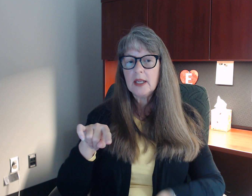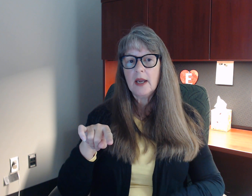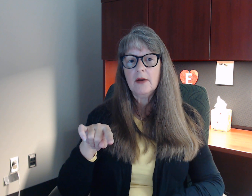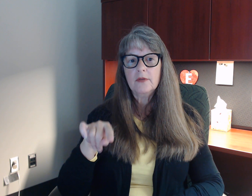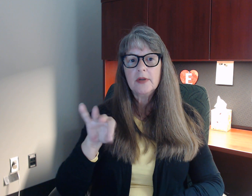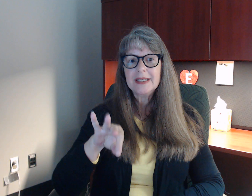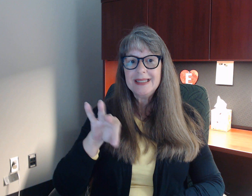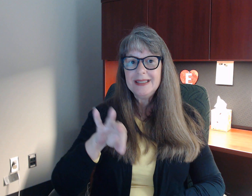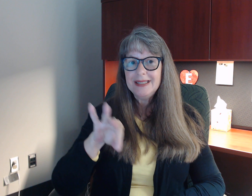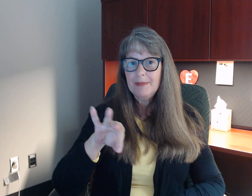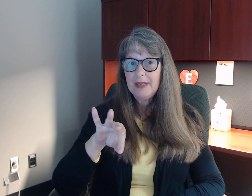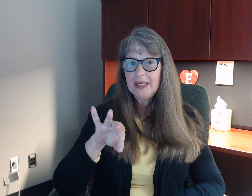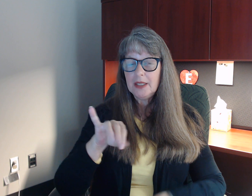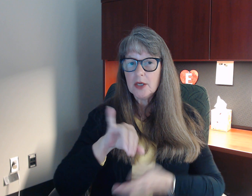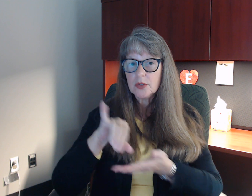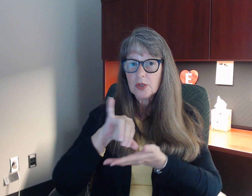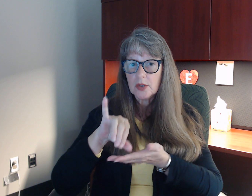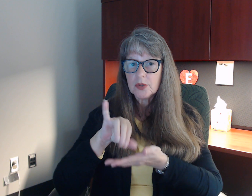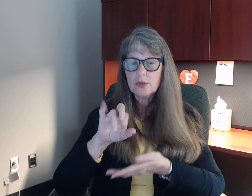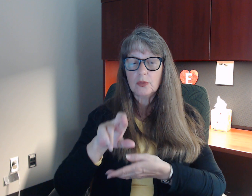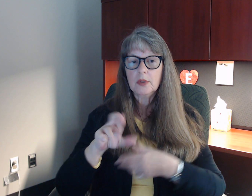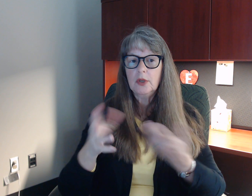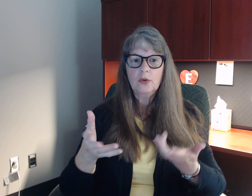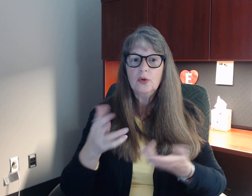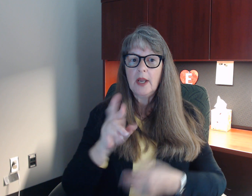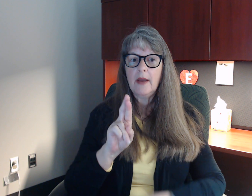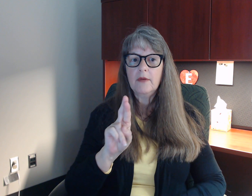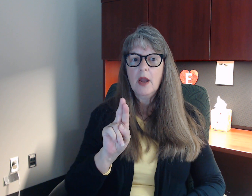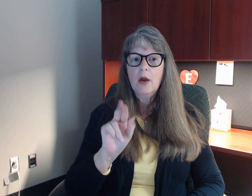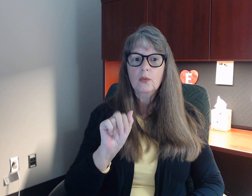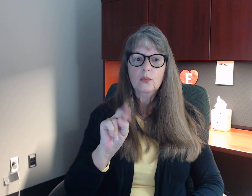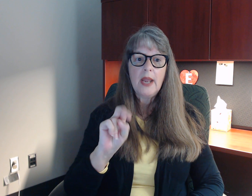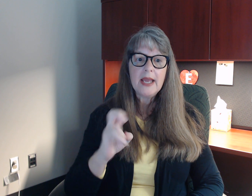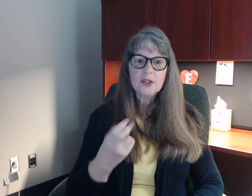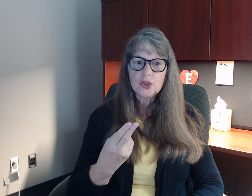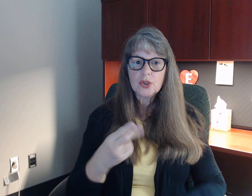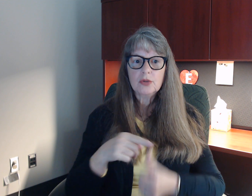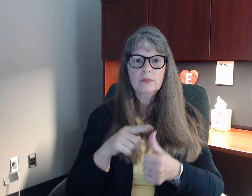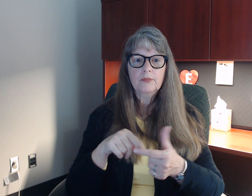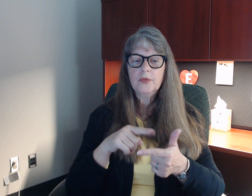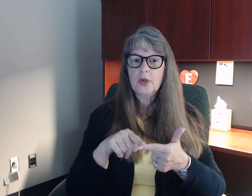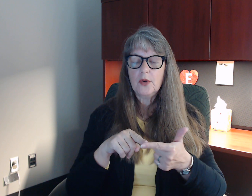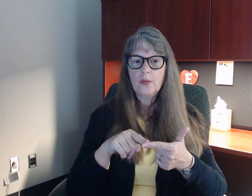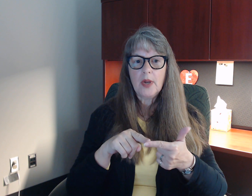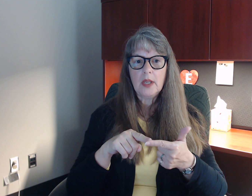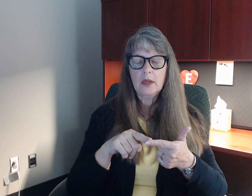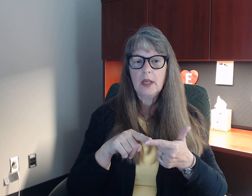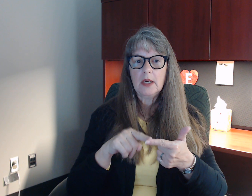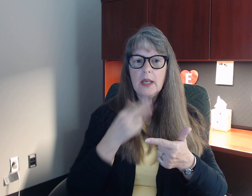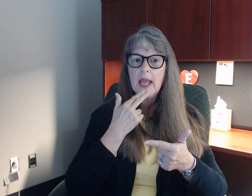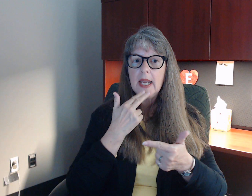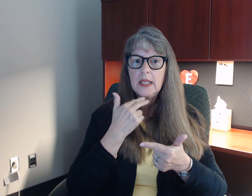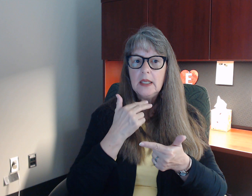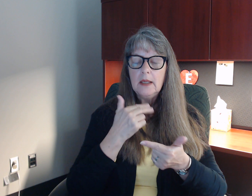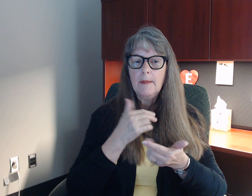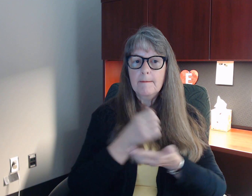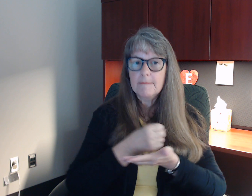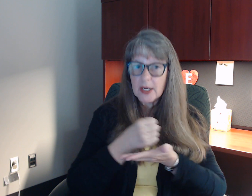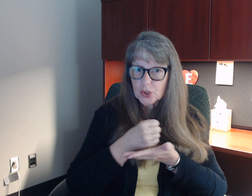of dipping sauces, or you could have ranch, and honey